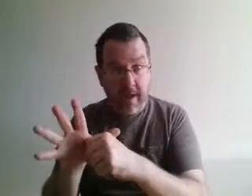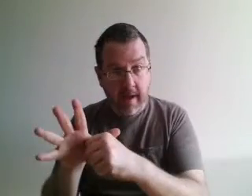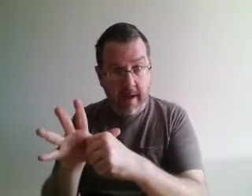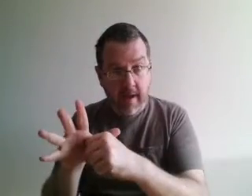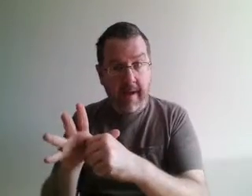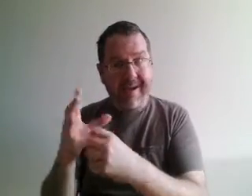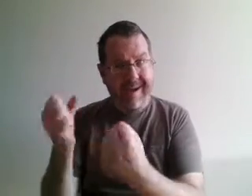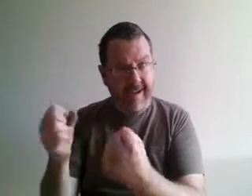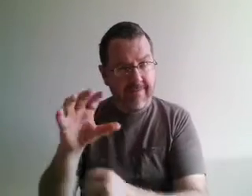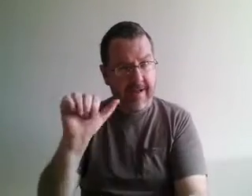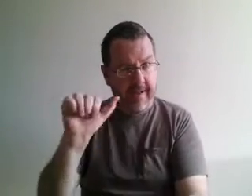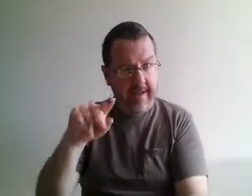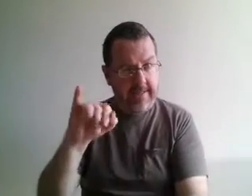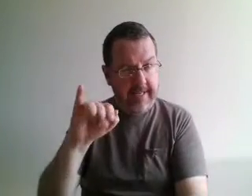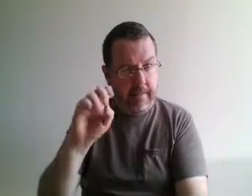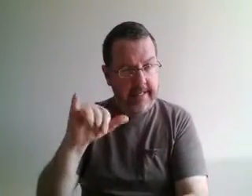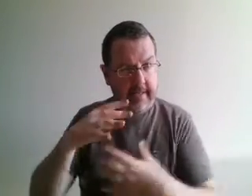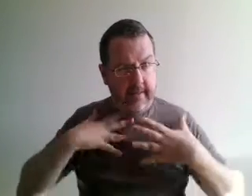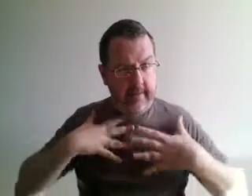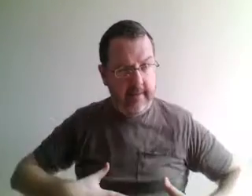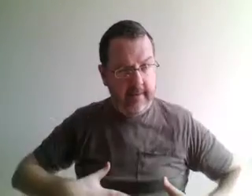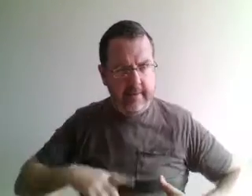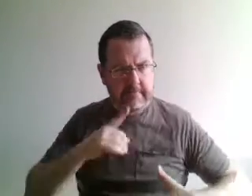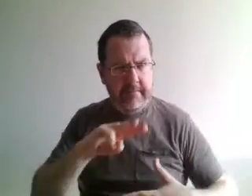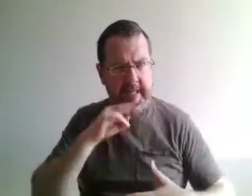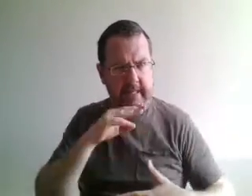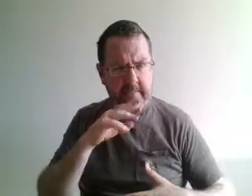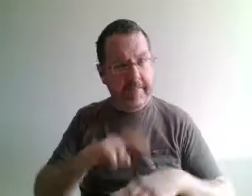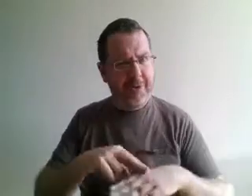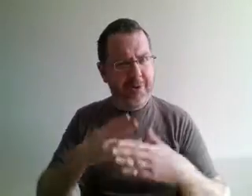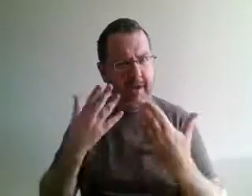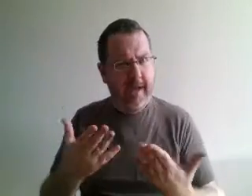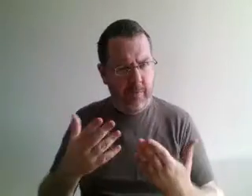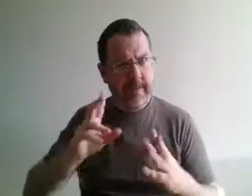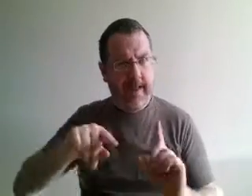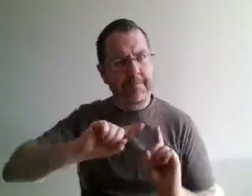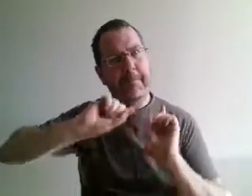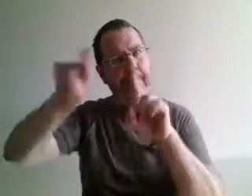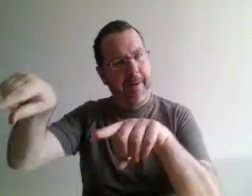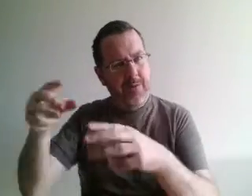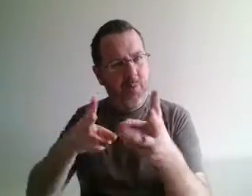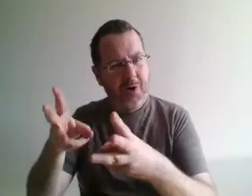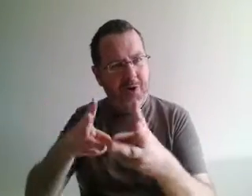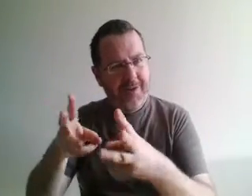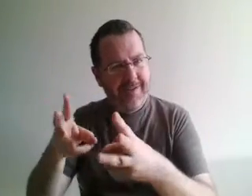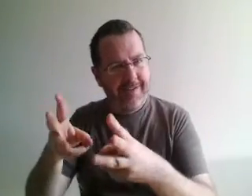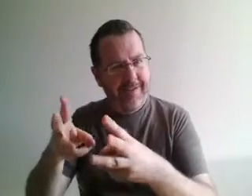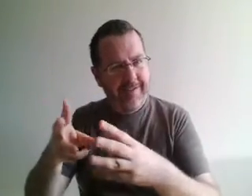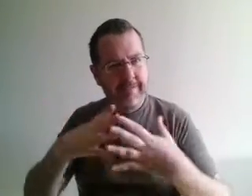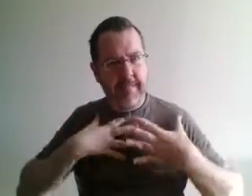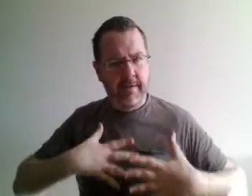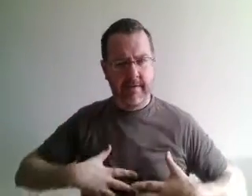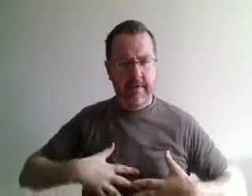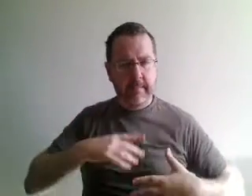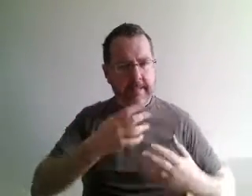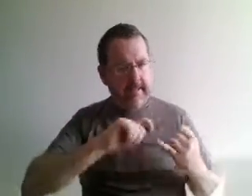have recovered, so they can go back to work safely, knowing that they have now got an antibody response against the virus, which,